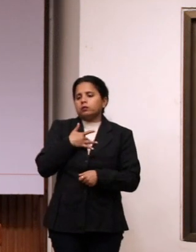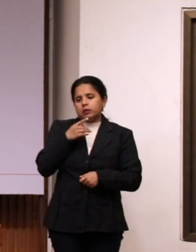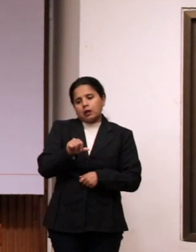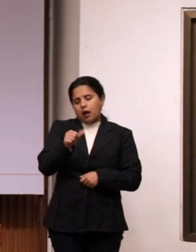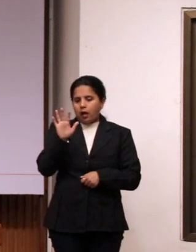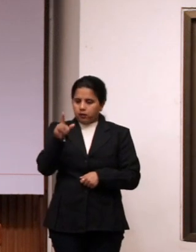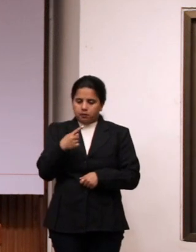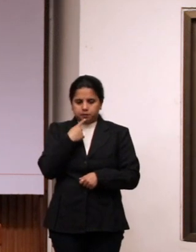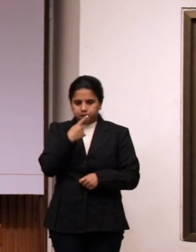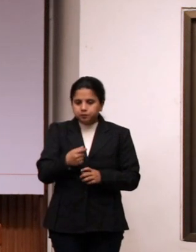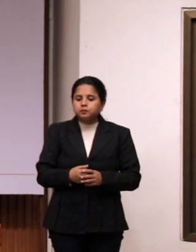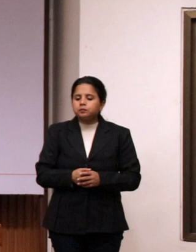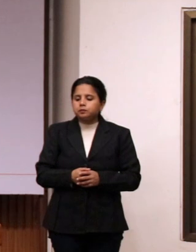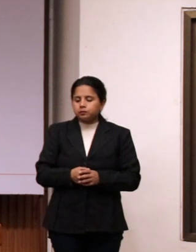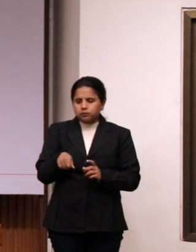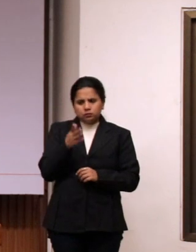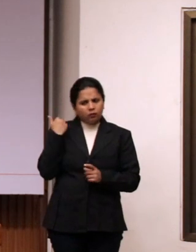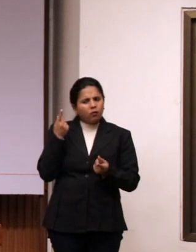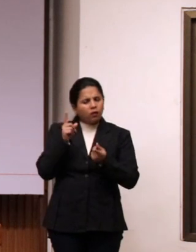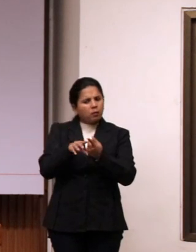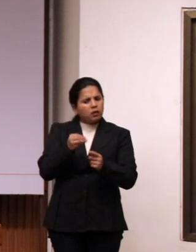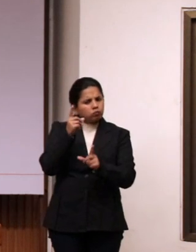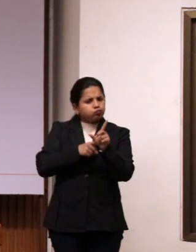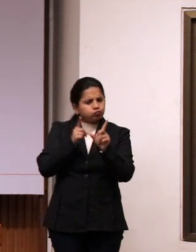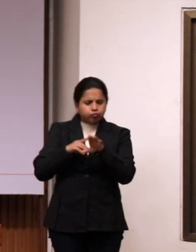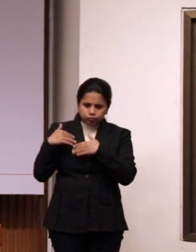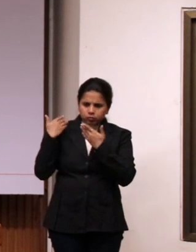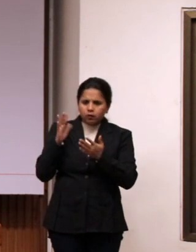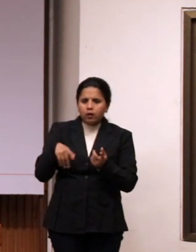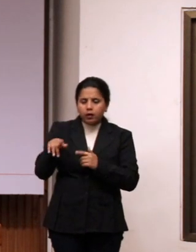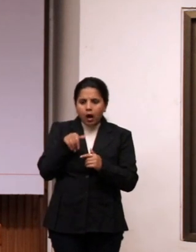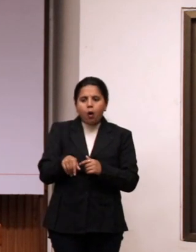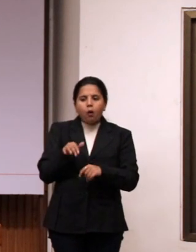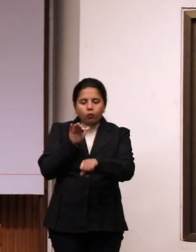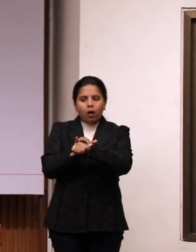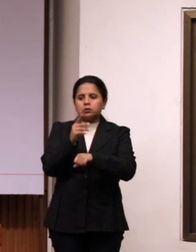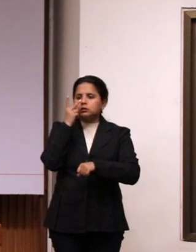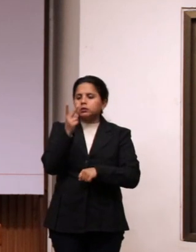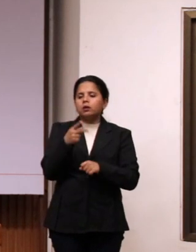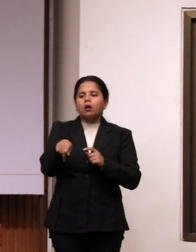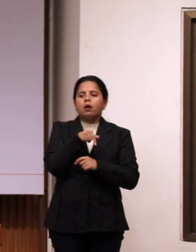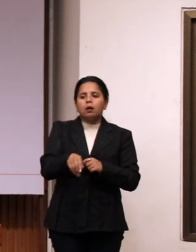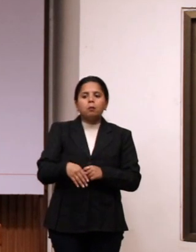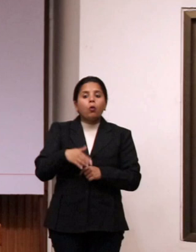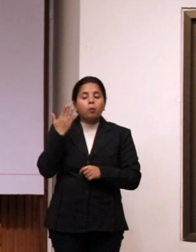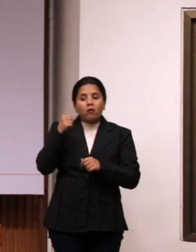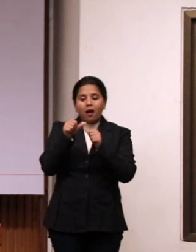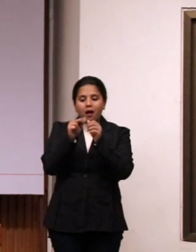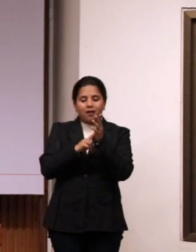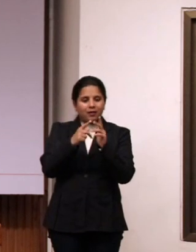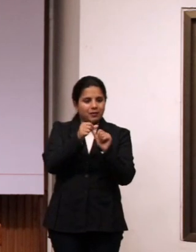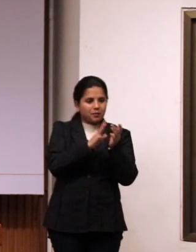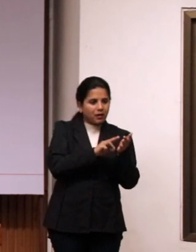thing, and this has been happening since years, only become very visible last year when due to this Great Andaman